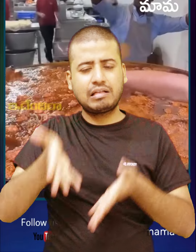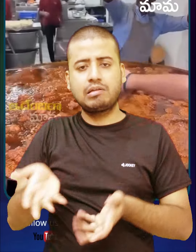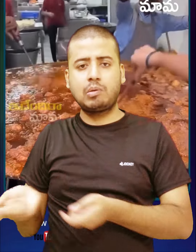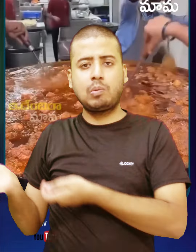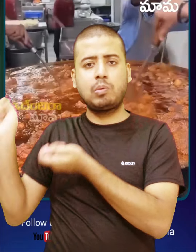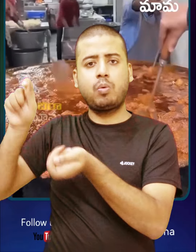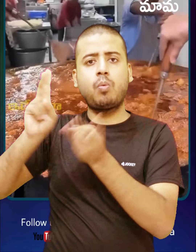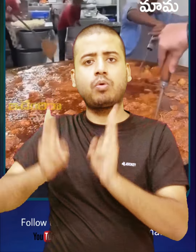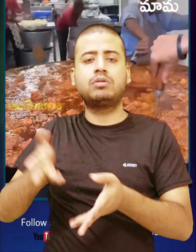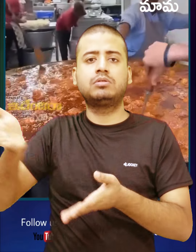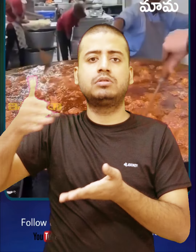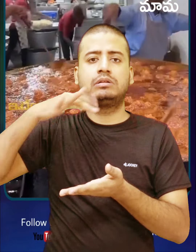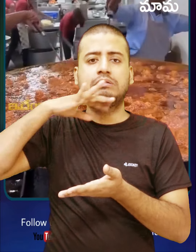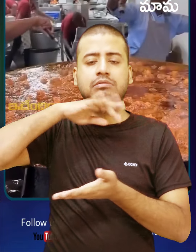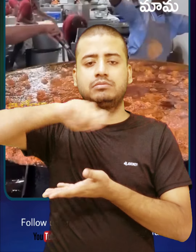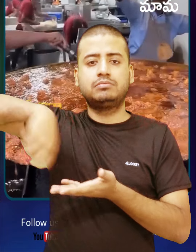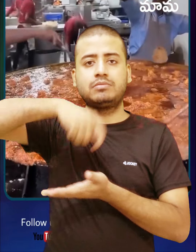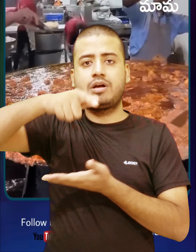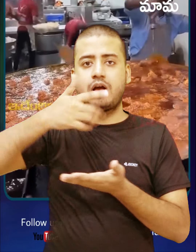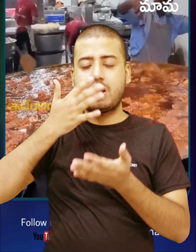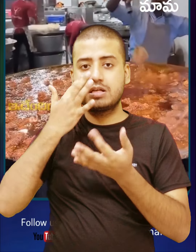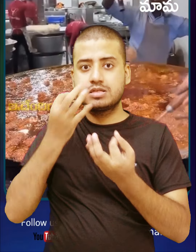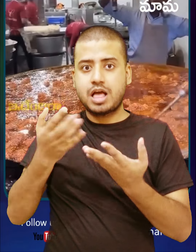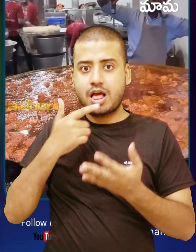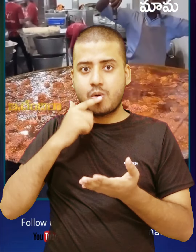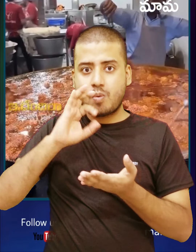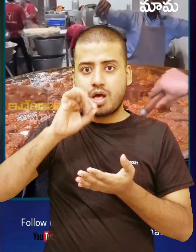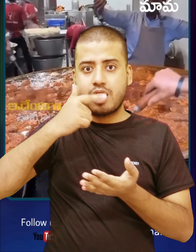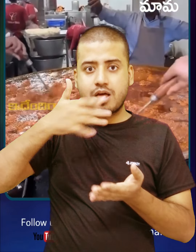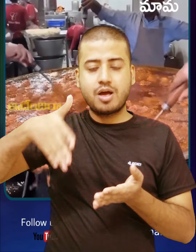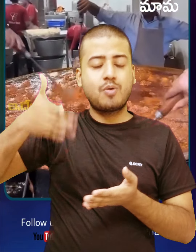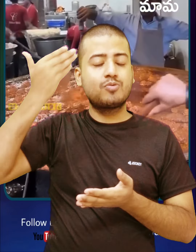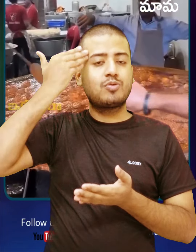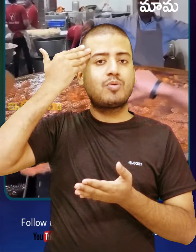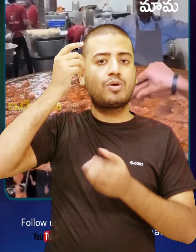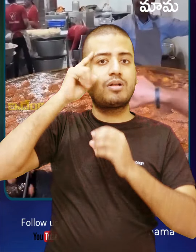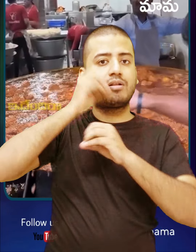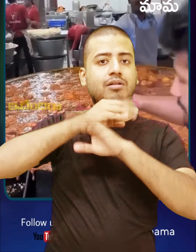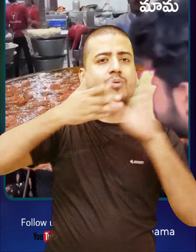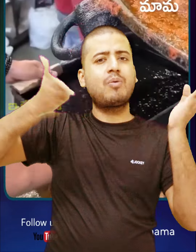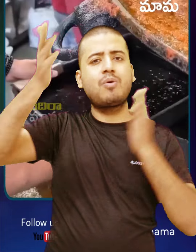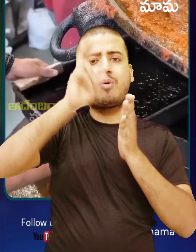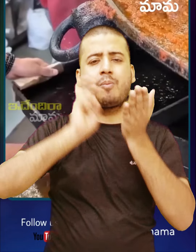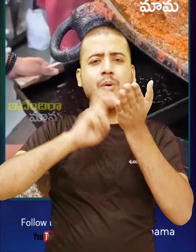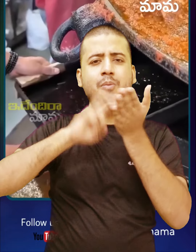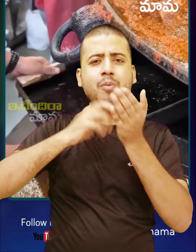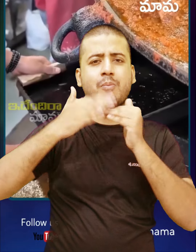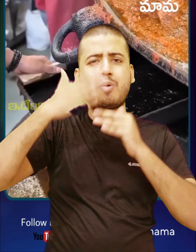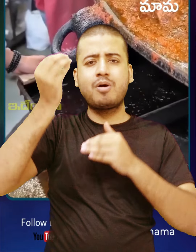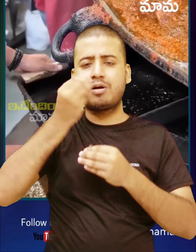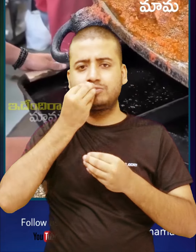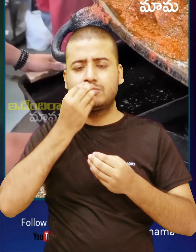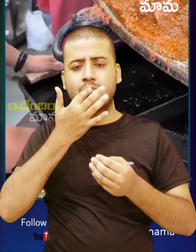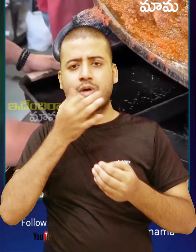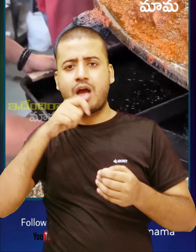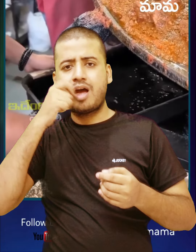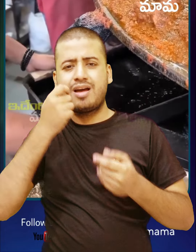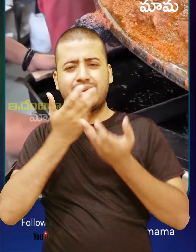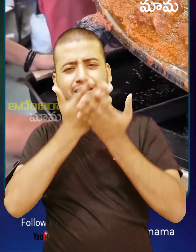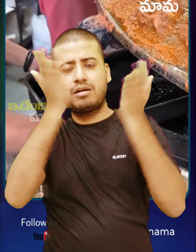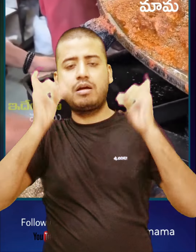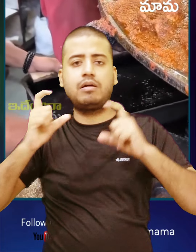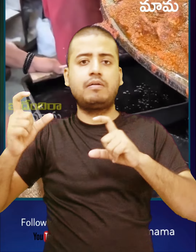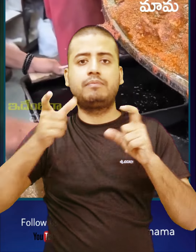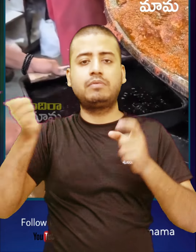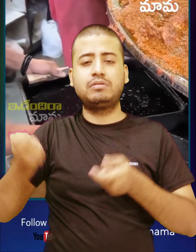detailed breakdown. Stale or expired ingredients. Using old or expired chicken or other ingredients like